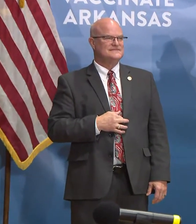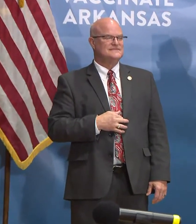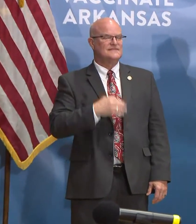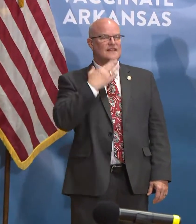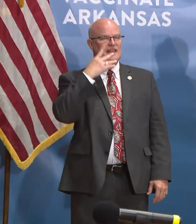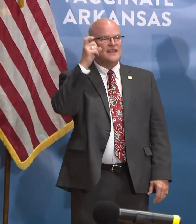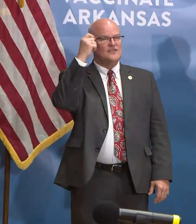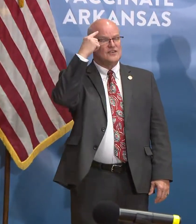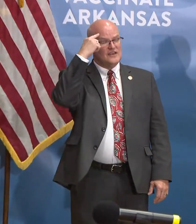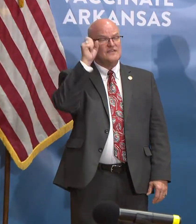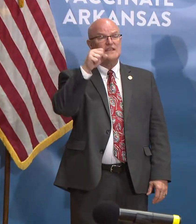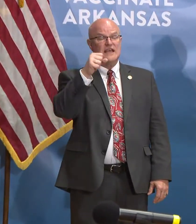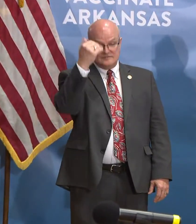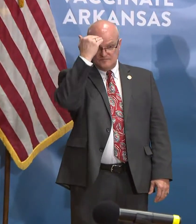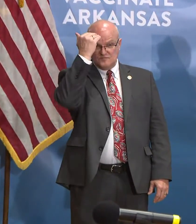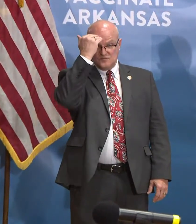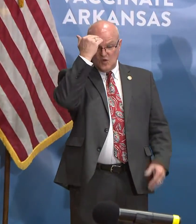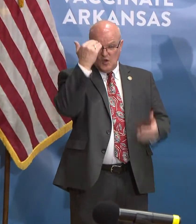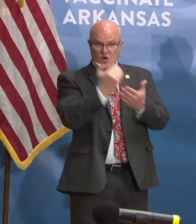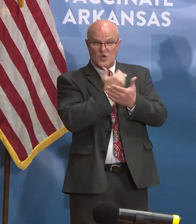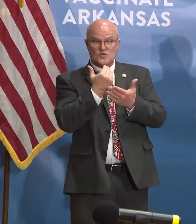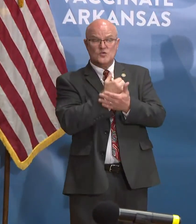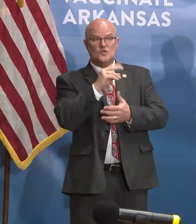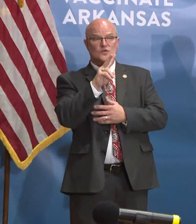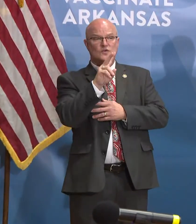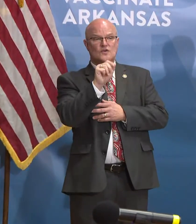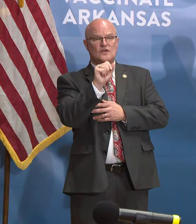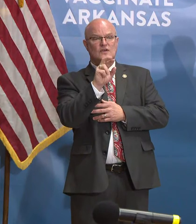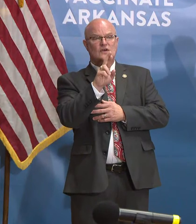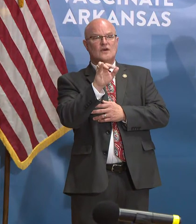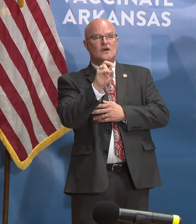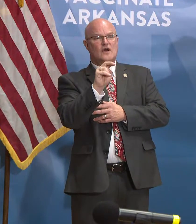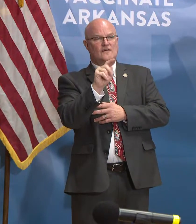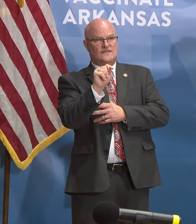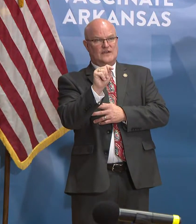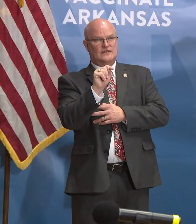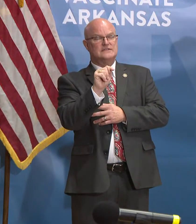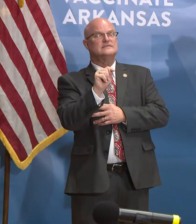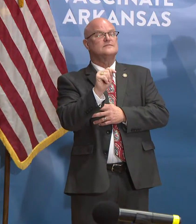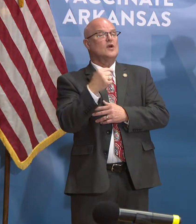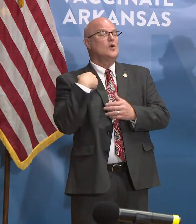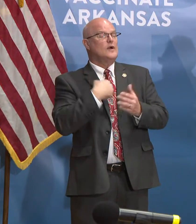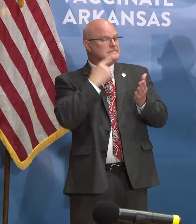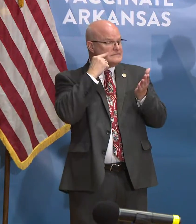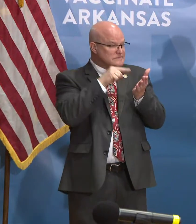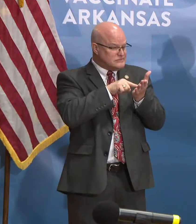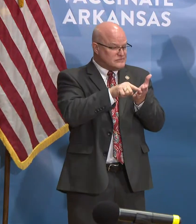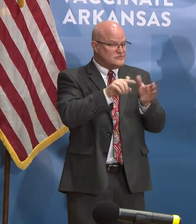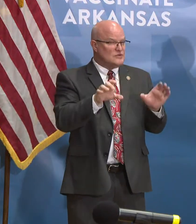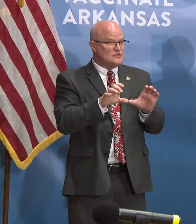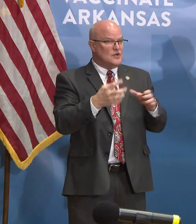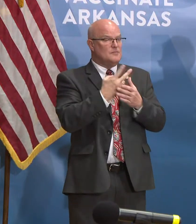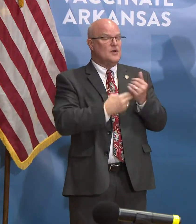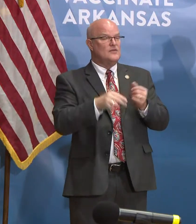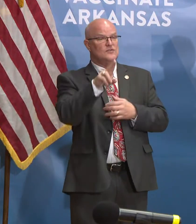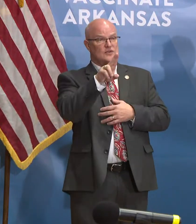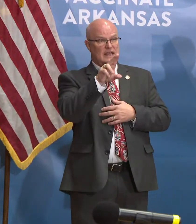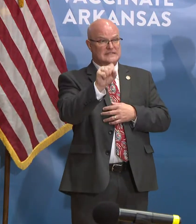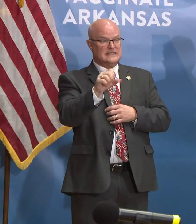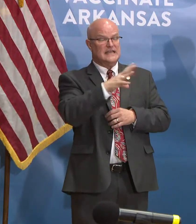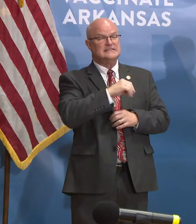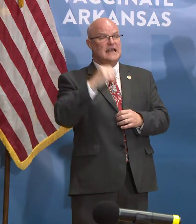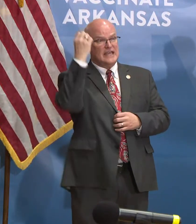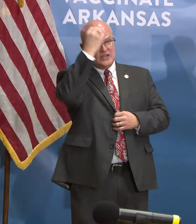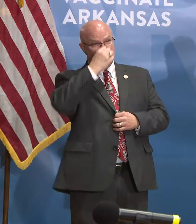Thank you, Governor. Yes, we are aware of this new variant. We've been following it and are tracking what it's doing both in the United States and